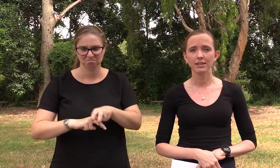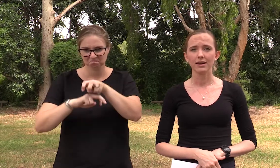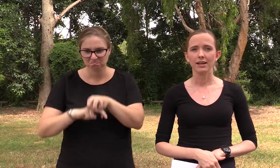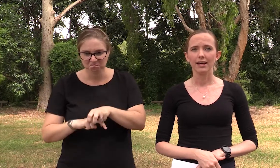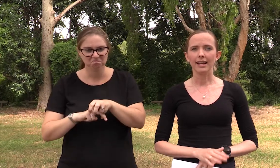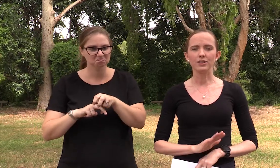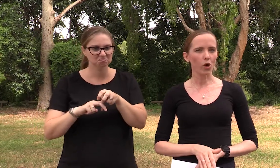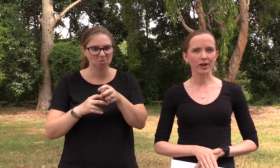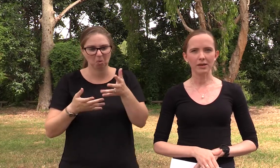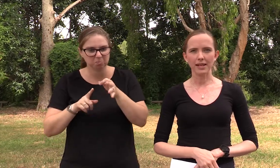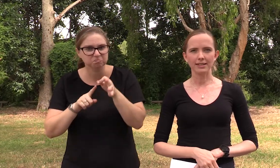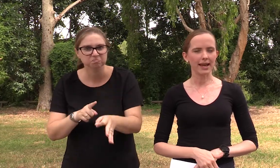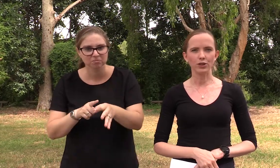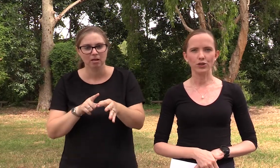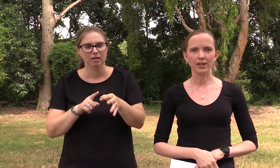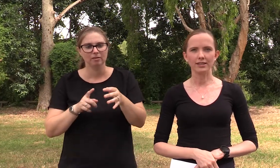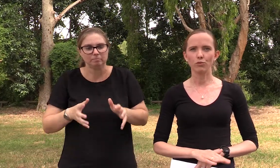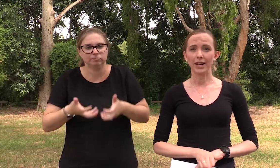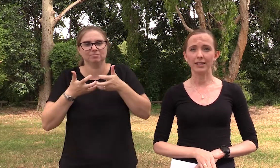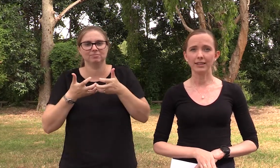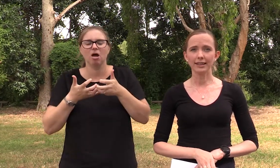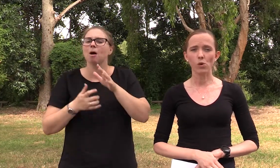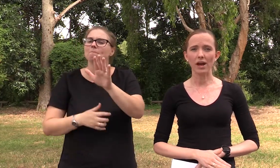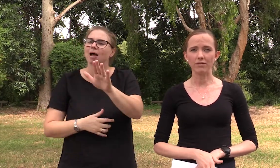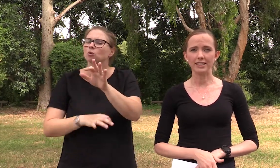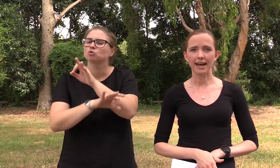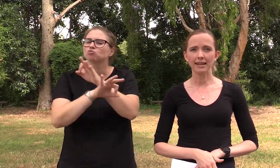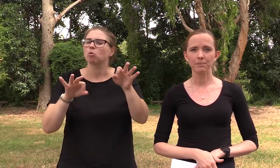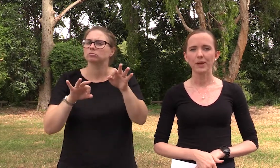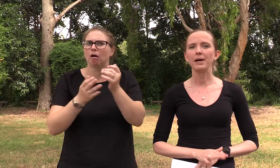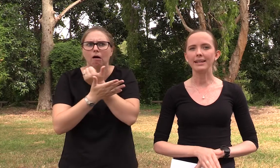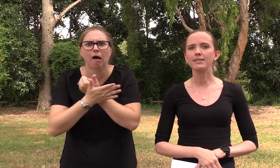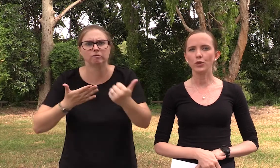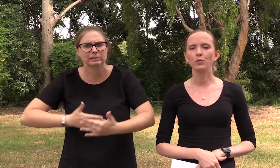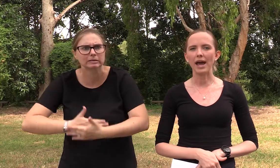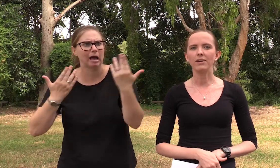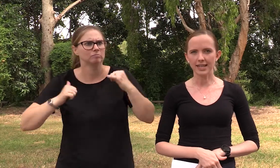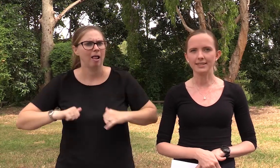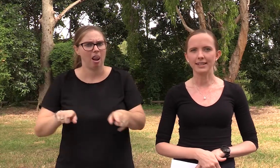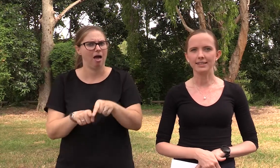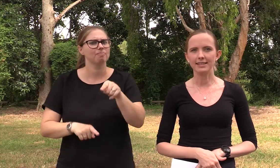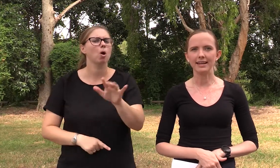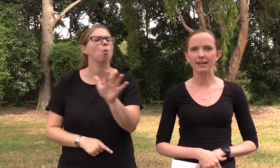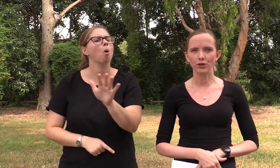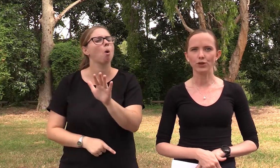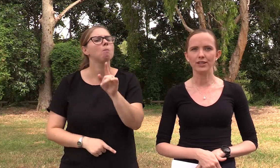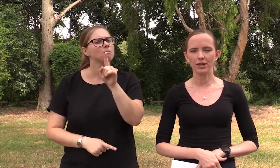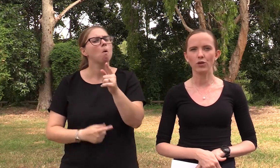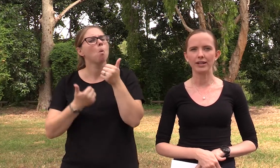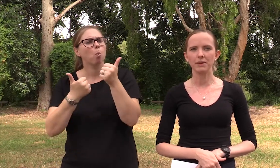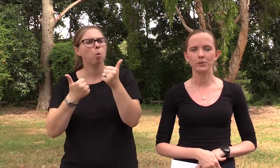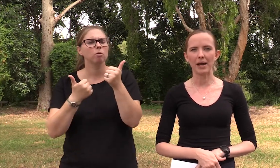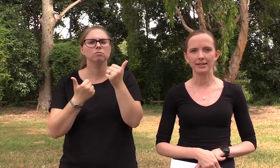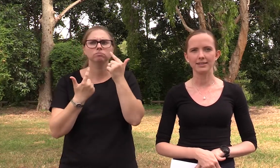toilet. It's not recommended that you do this regularly or every day, but it is a good way of testing to see if you're using